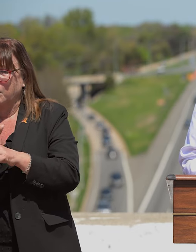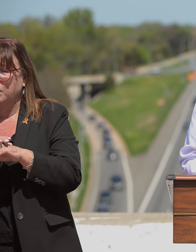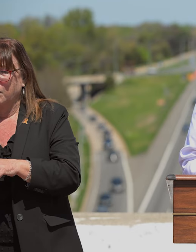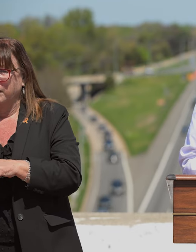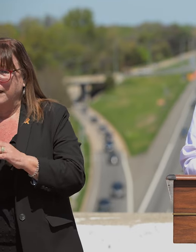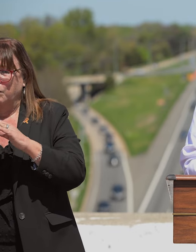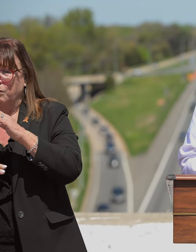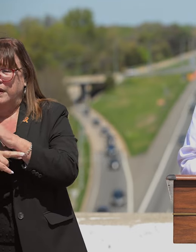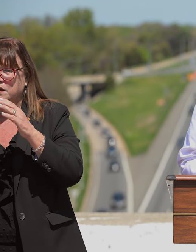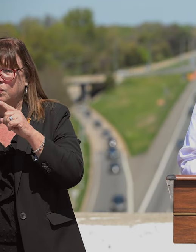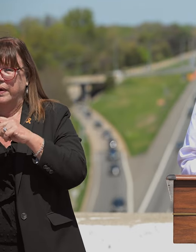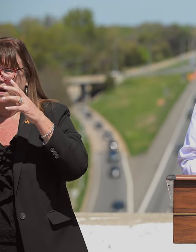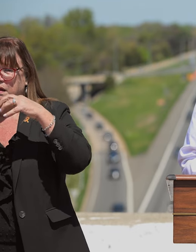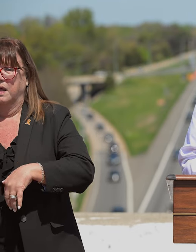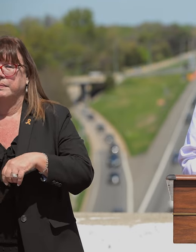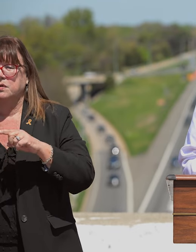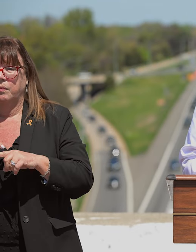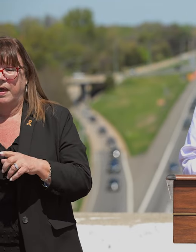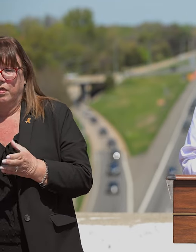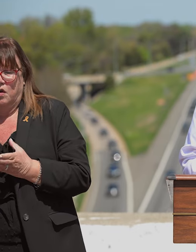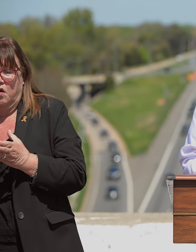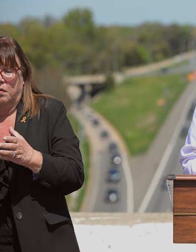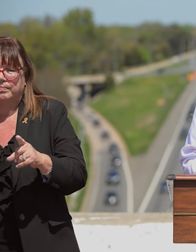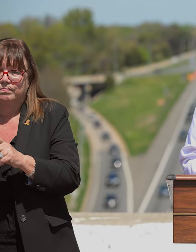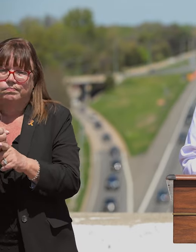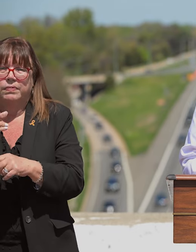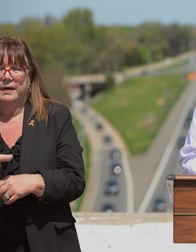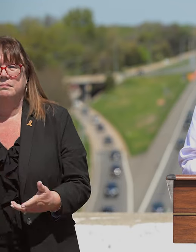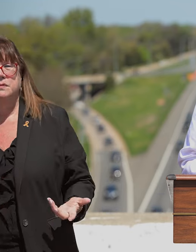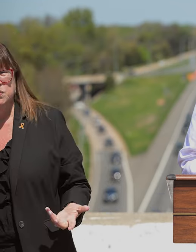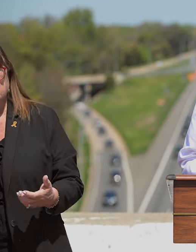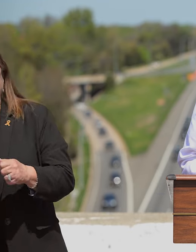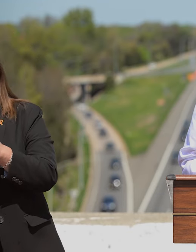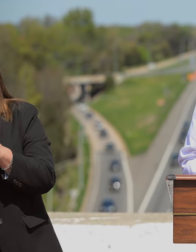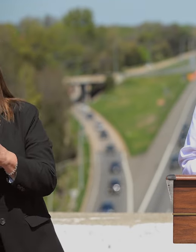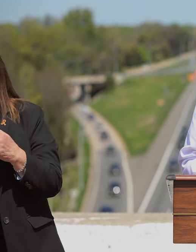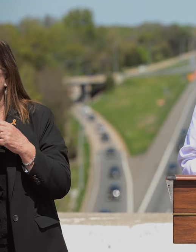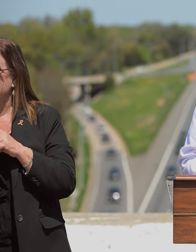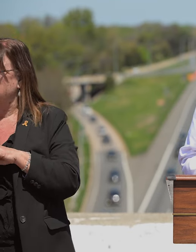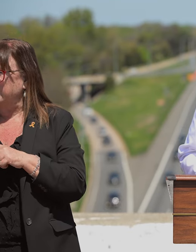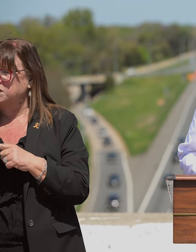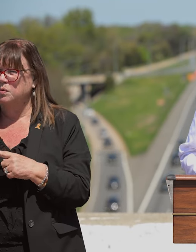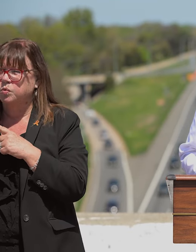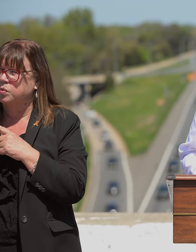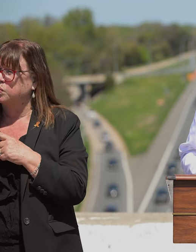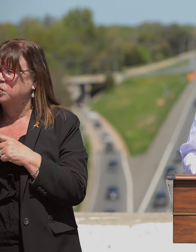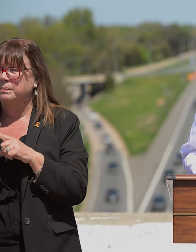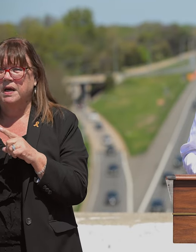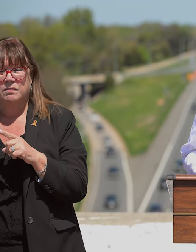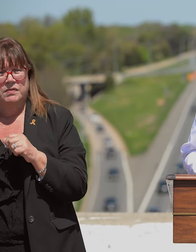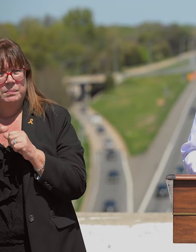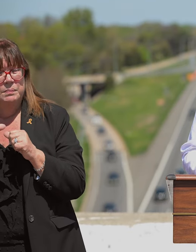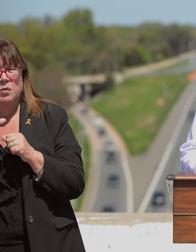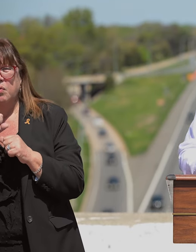Bridge when it collapsed after being struck by a cargo strip. Each incident is unique, but they all remind us of the